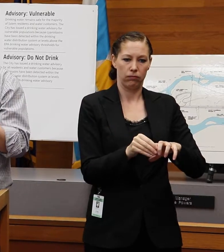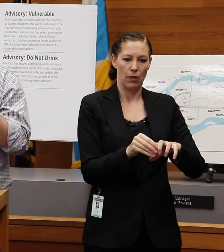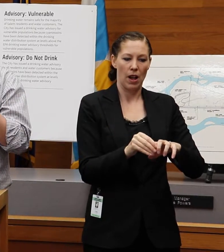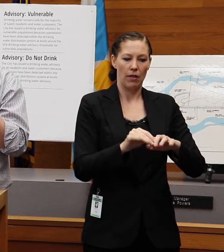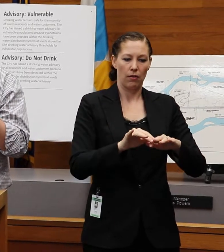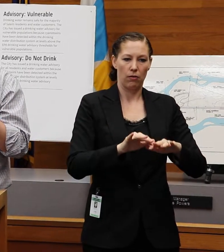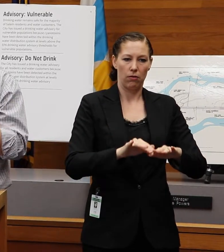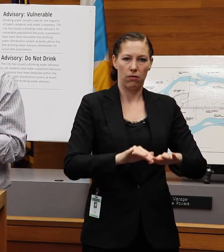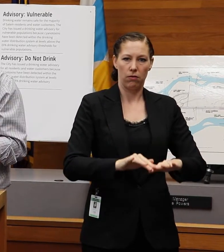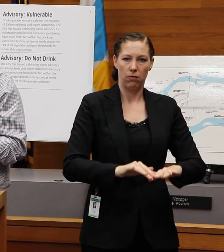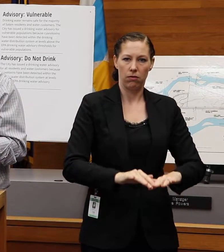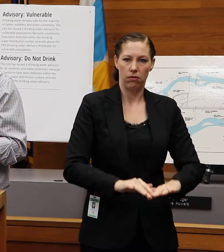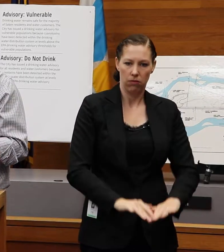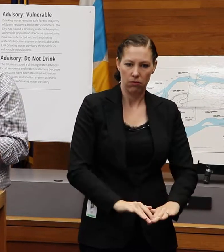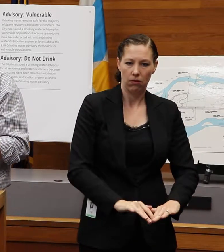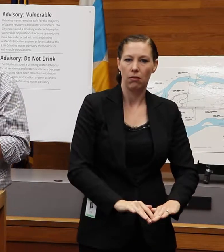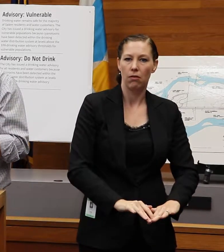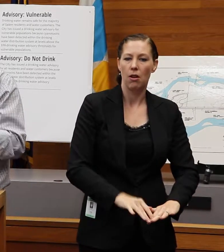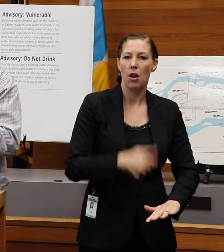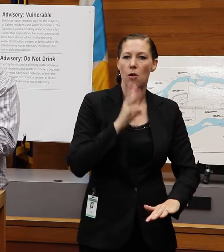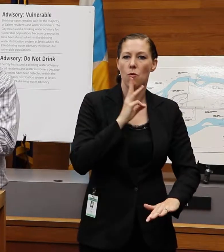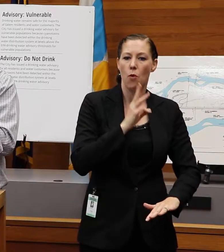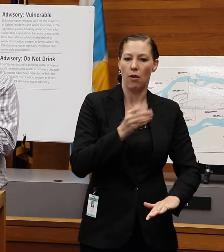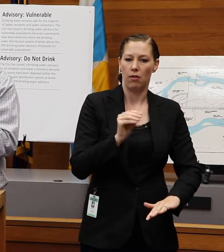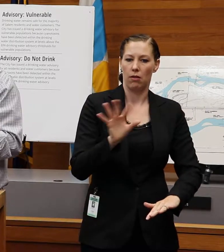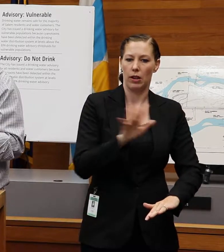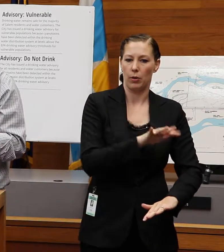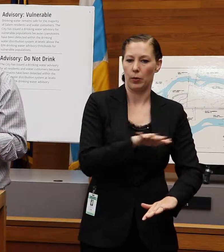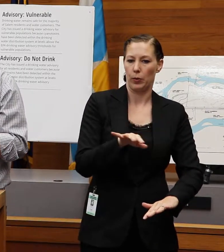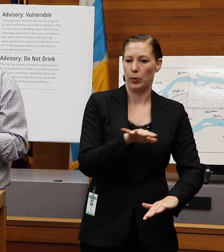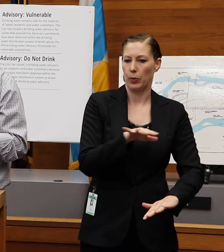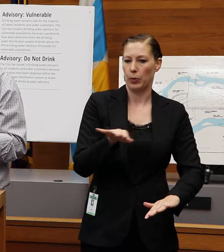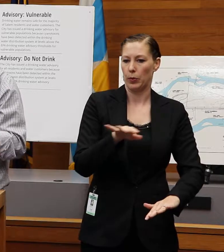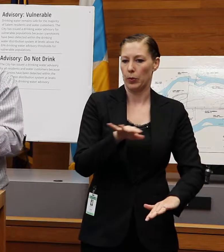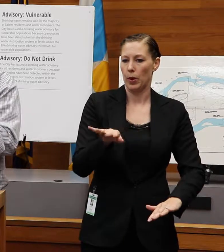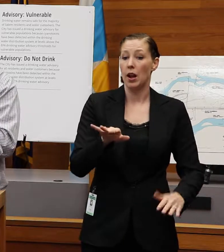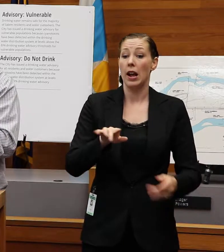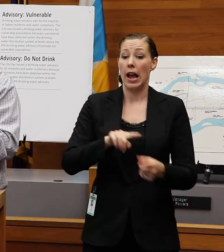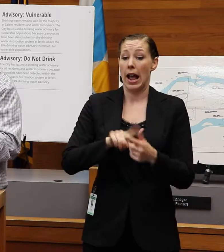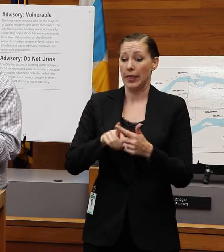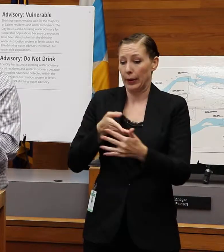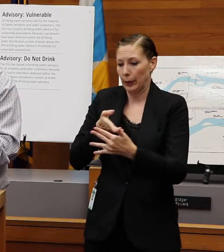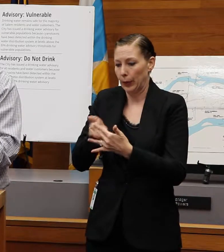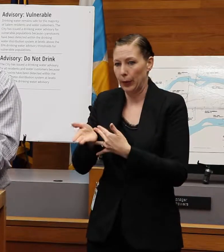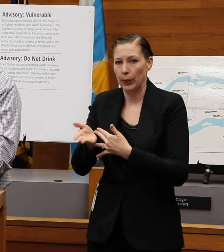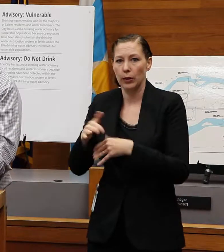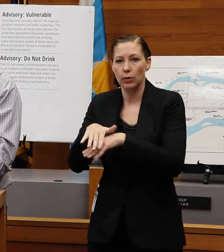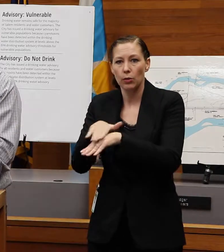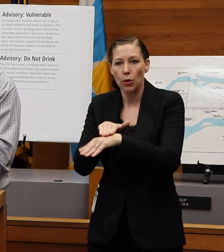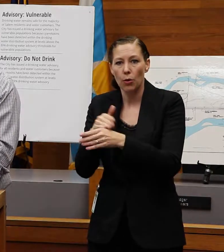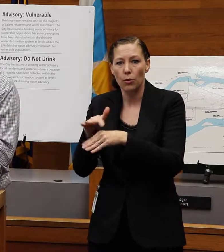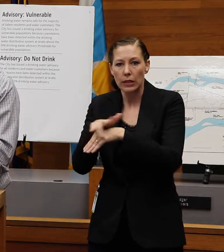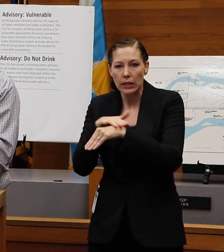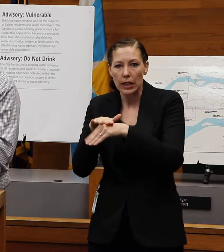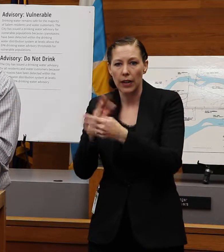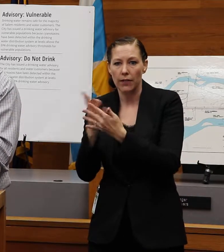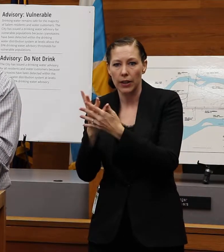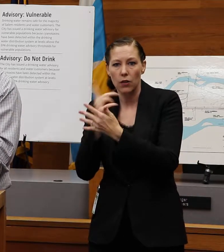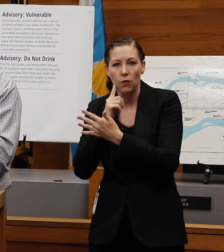without algotoxins or with reduced levels of algotoxins onto the slow sand filters for final treatment. So does it take